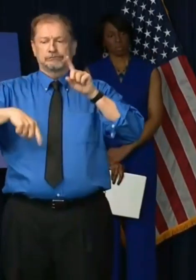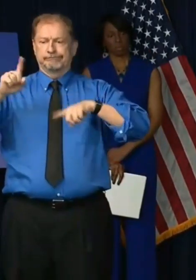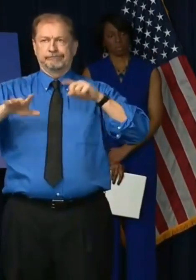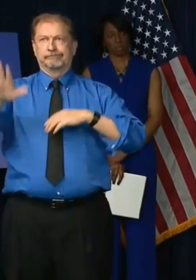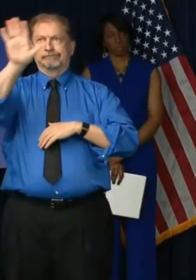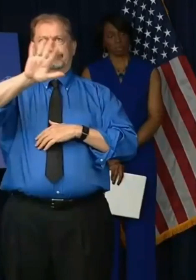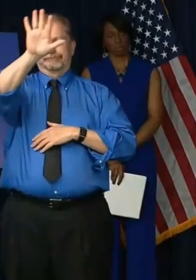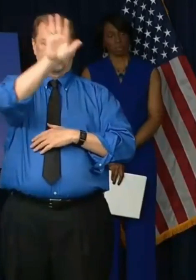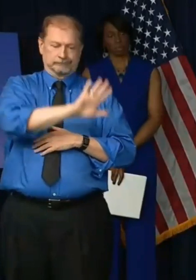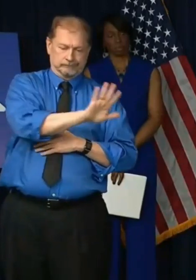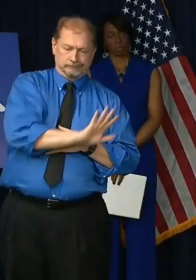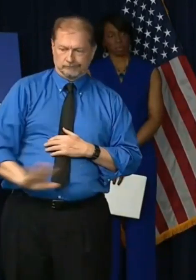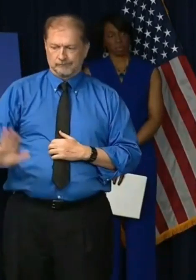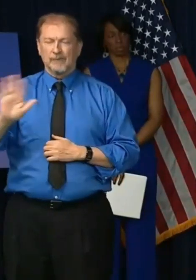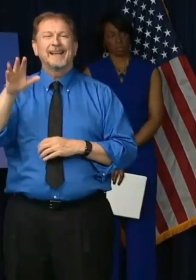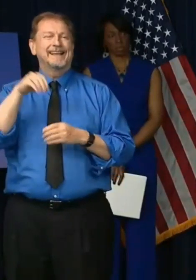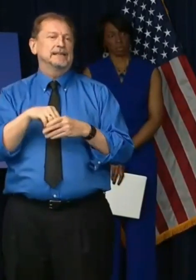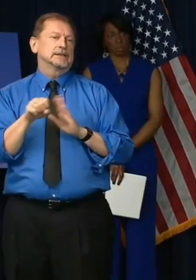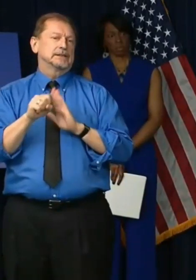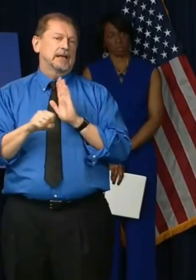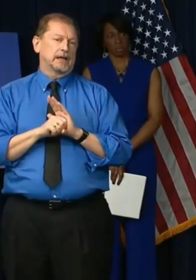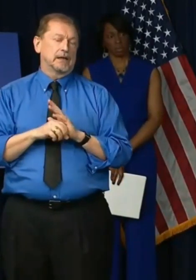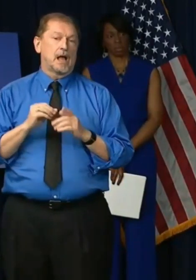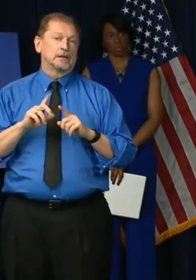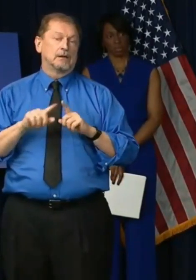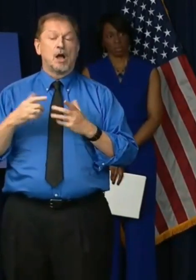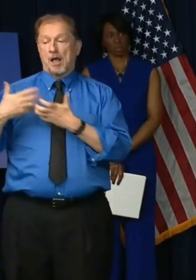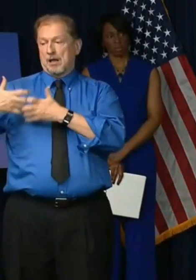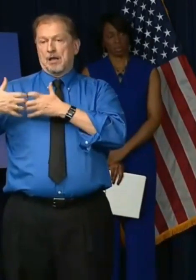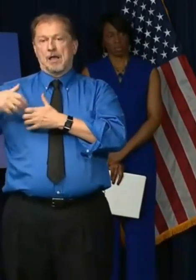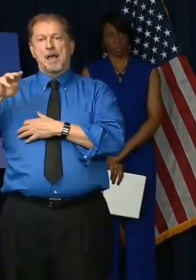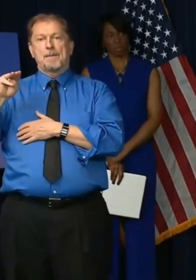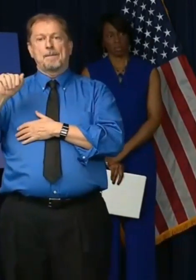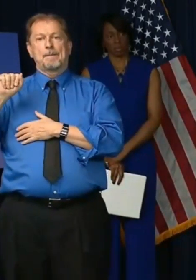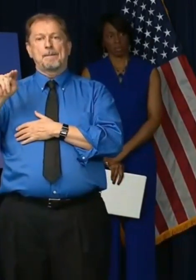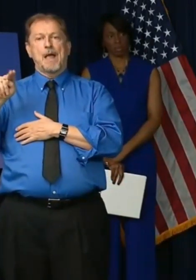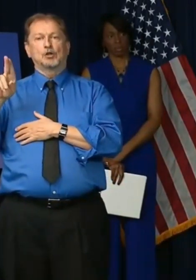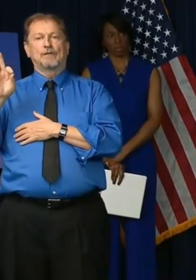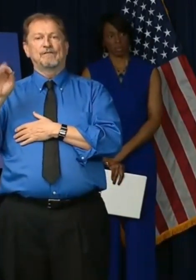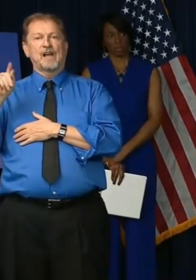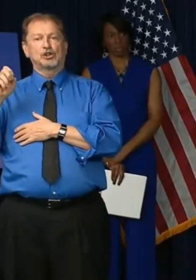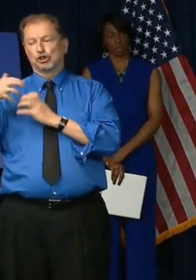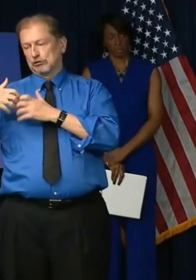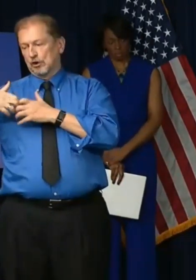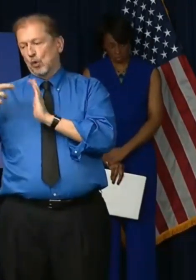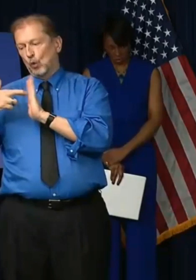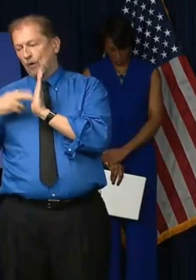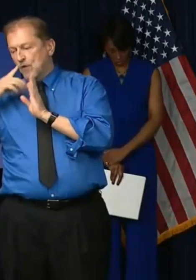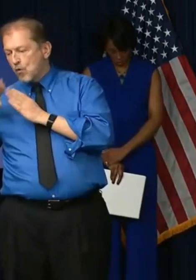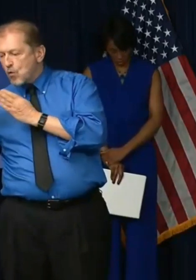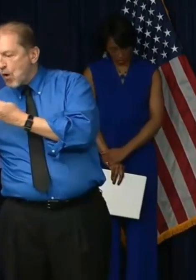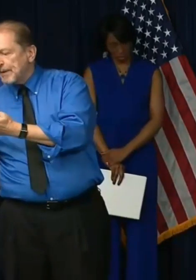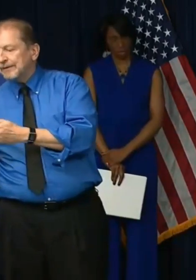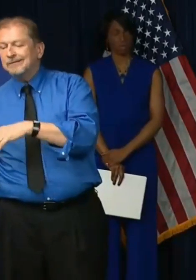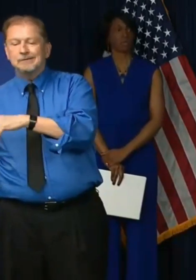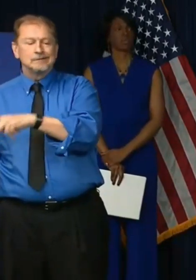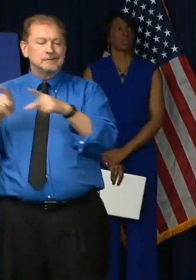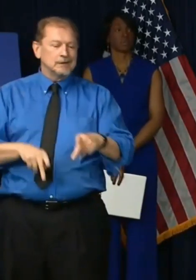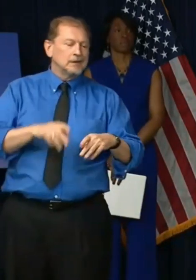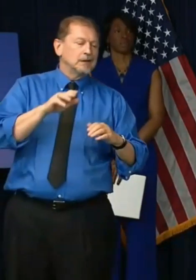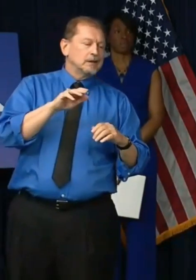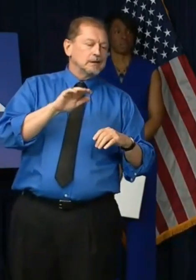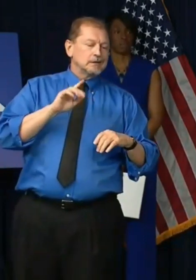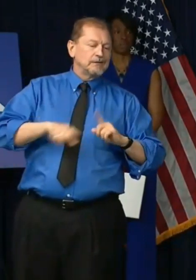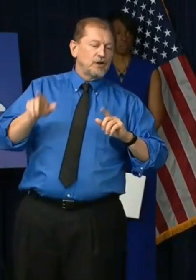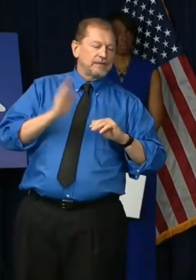and the differences between those industries. Manufacturing will have a very different set of rules for reopening than, let's say,